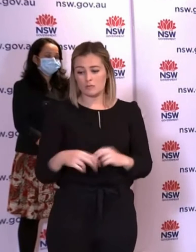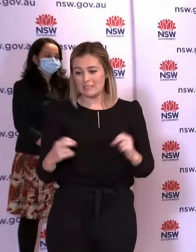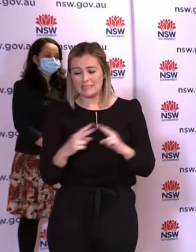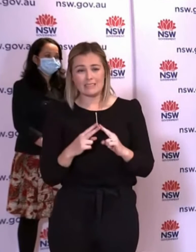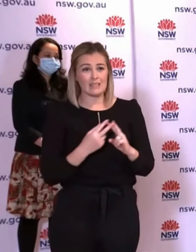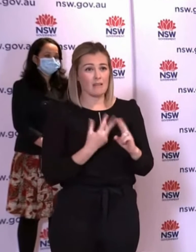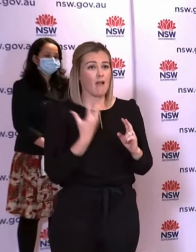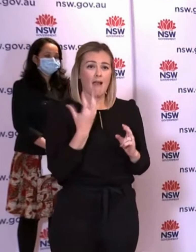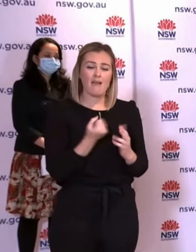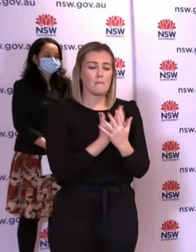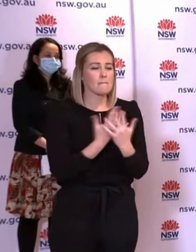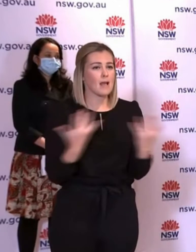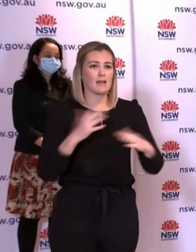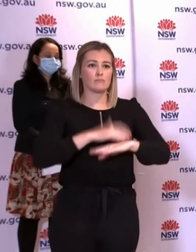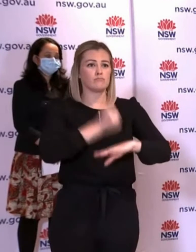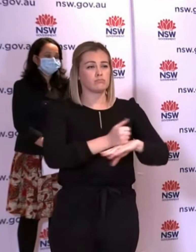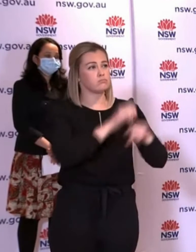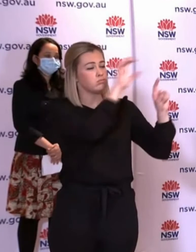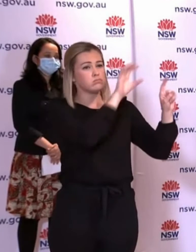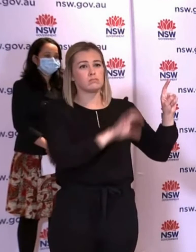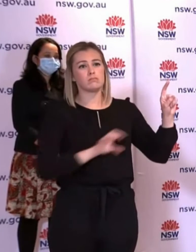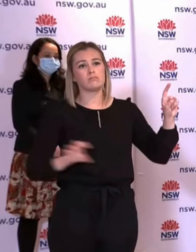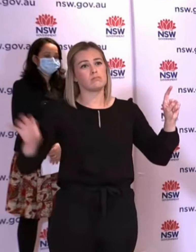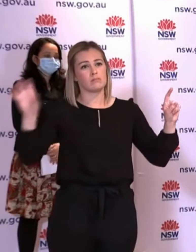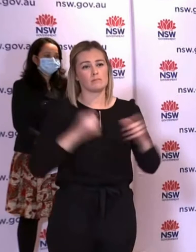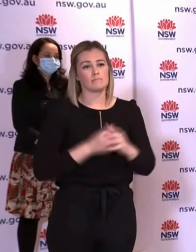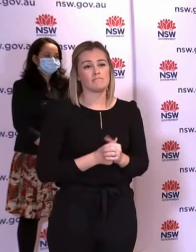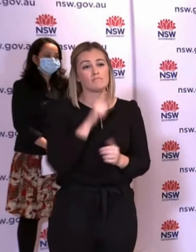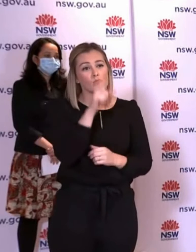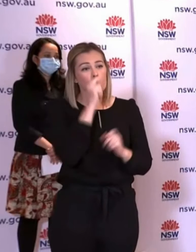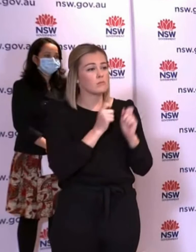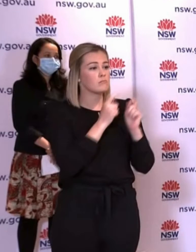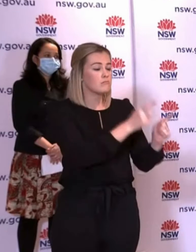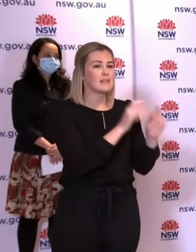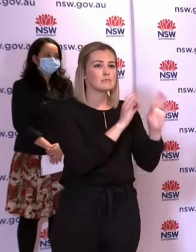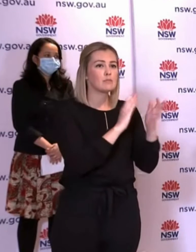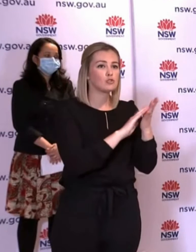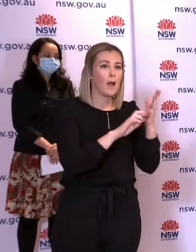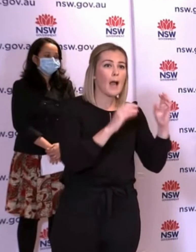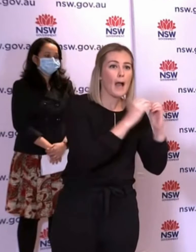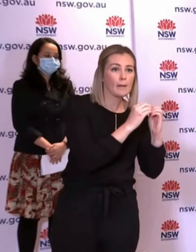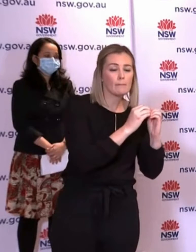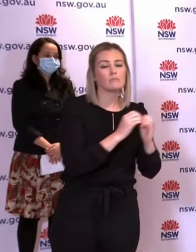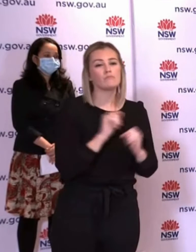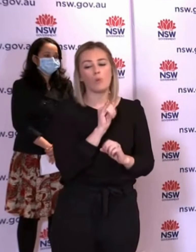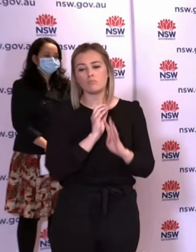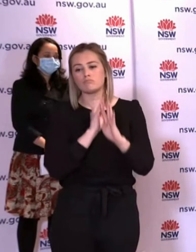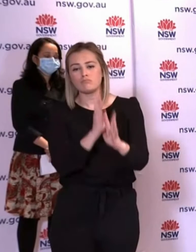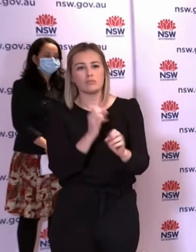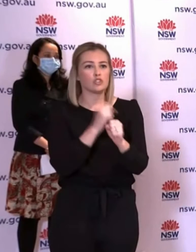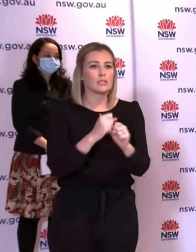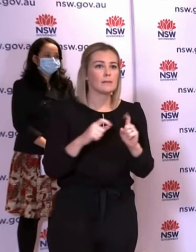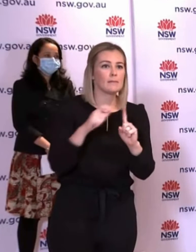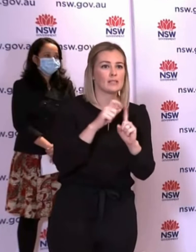It may be a New South Wales health hub, it may be your local pharmacist, or it may be a GP, but everybody has the opportunity to